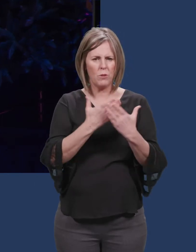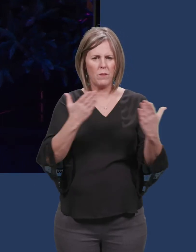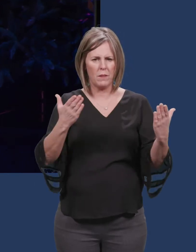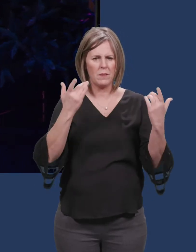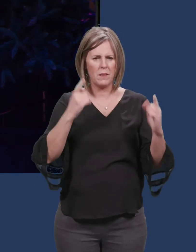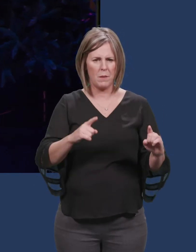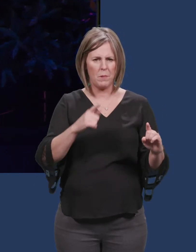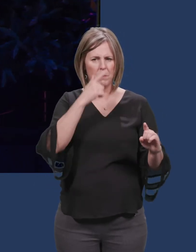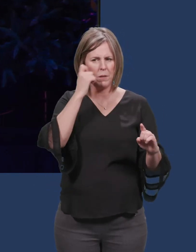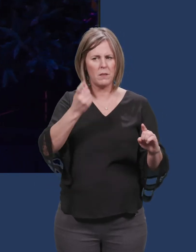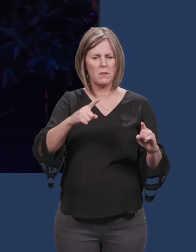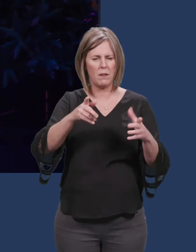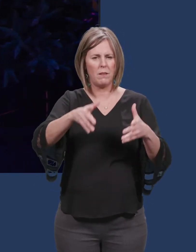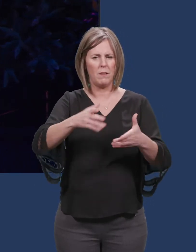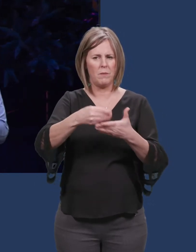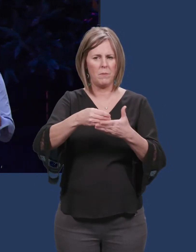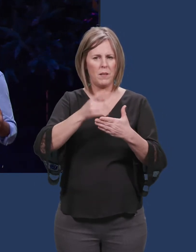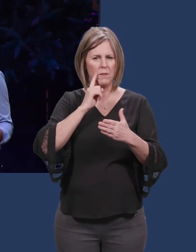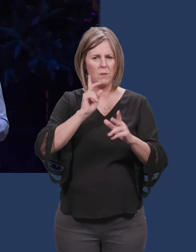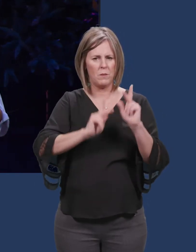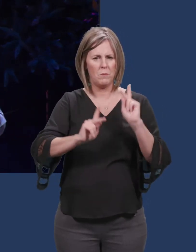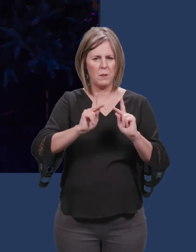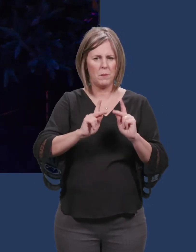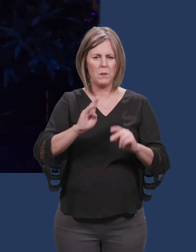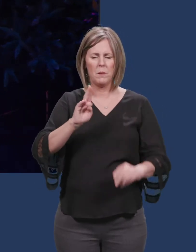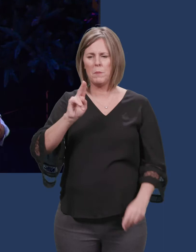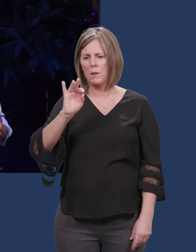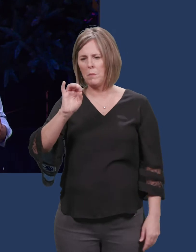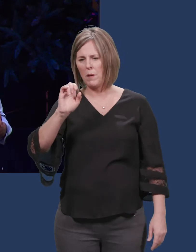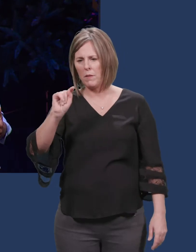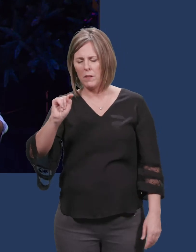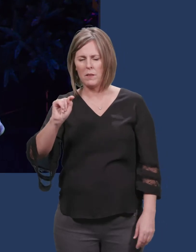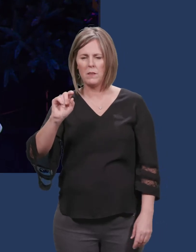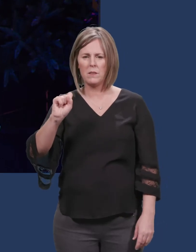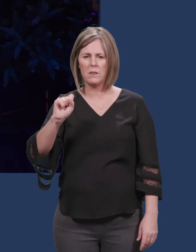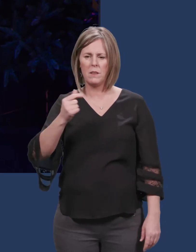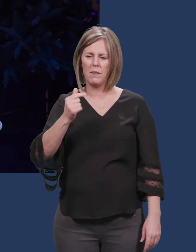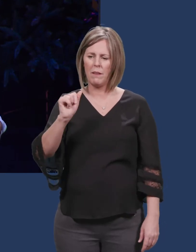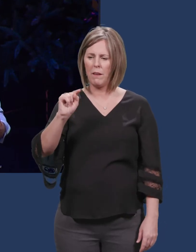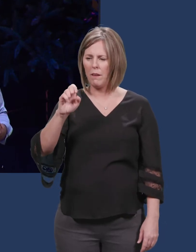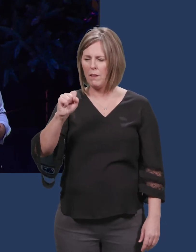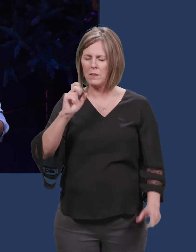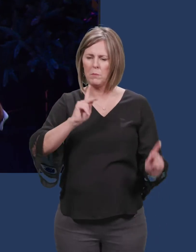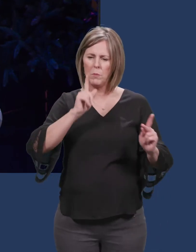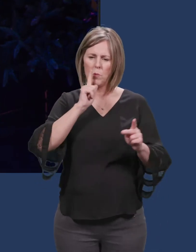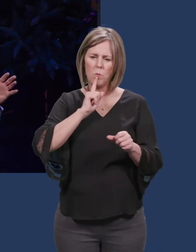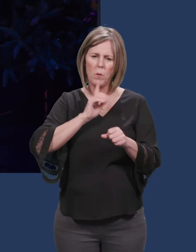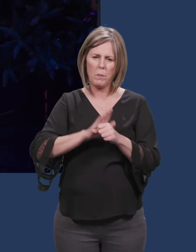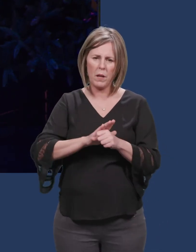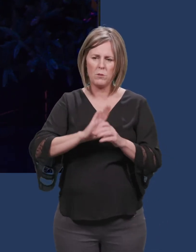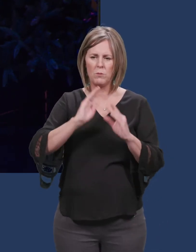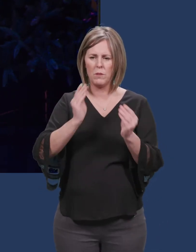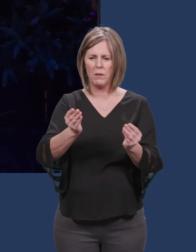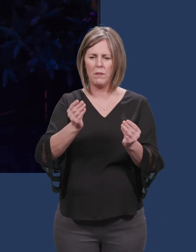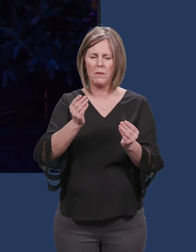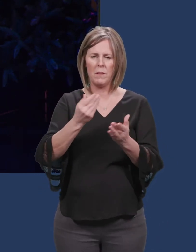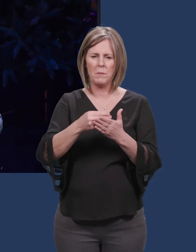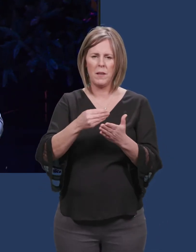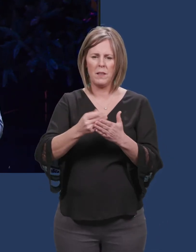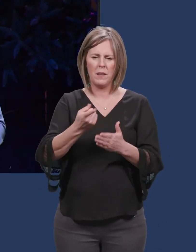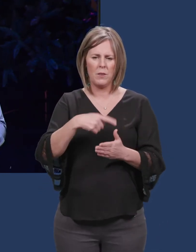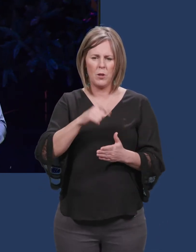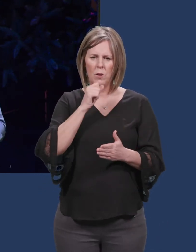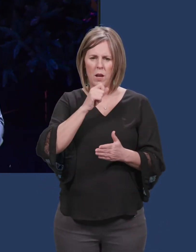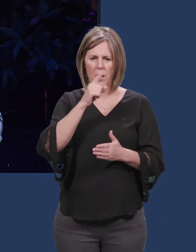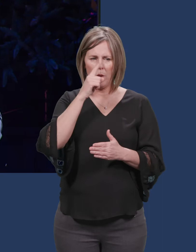happen because of that. But the Buffetts and the Gates and the people signing the giving pledges, they're not pretending like they're giving